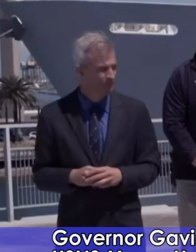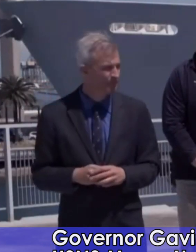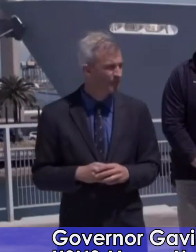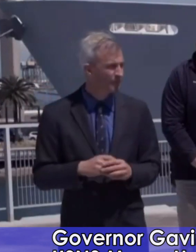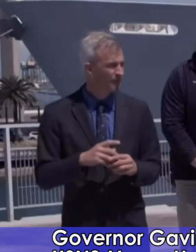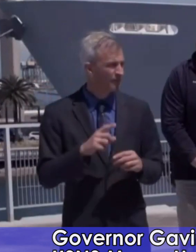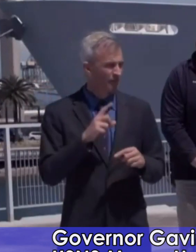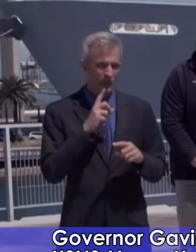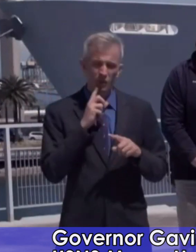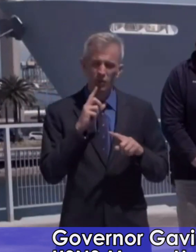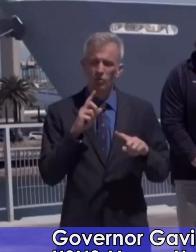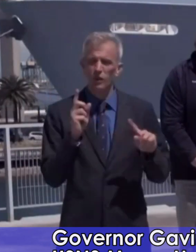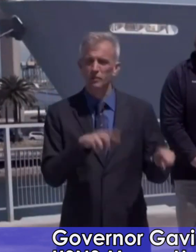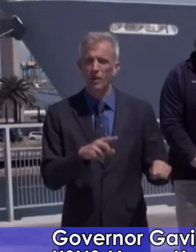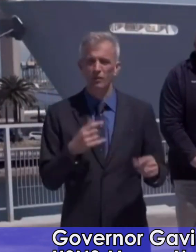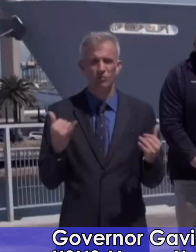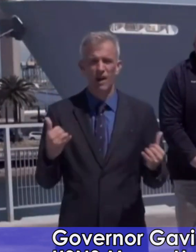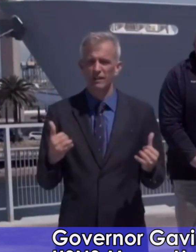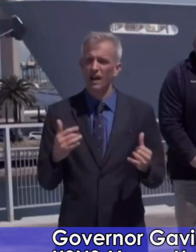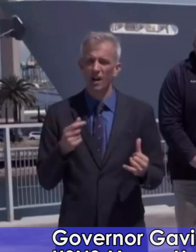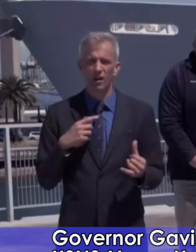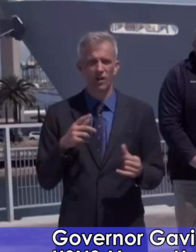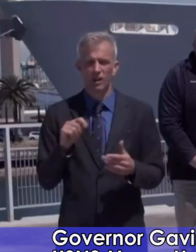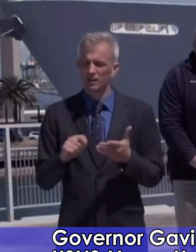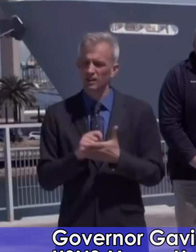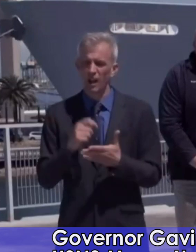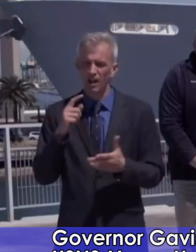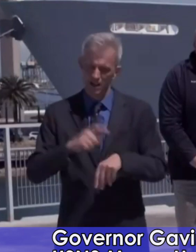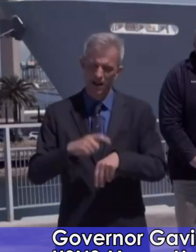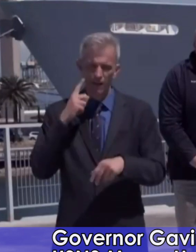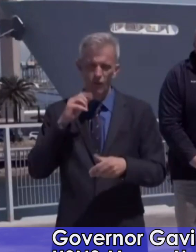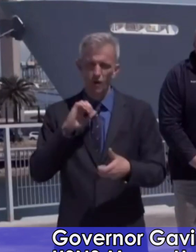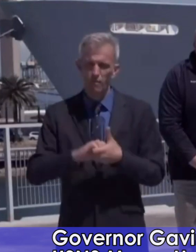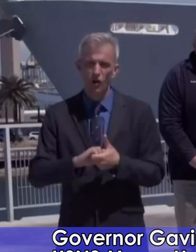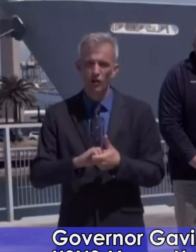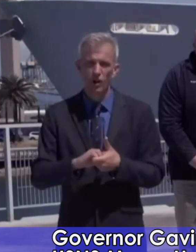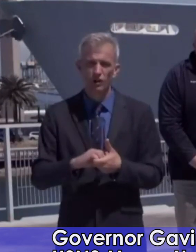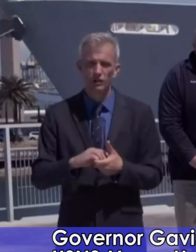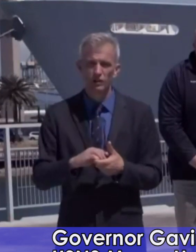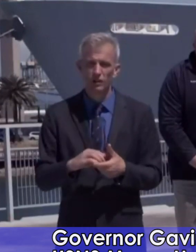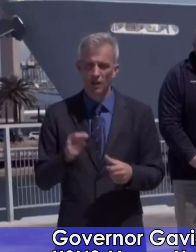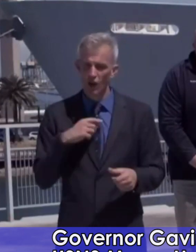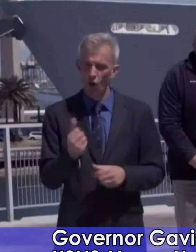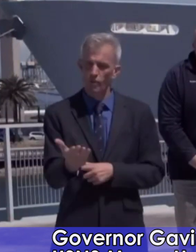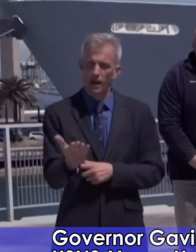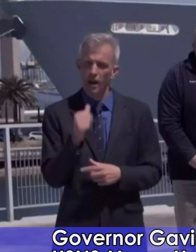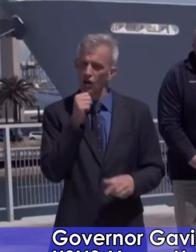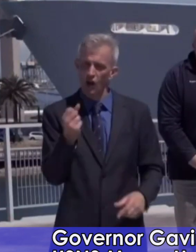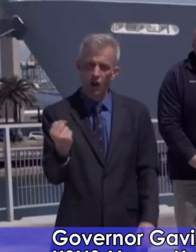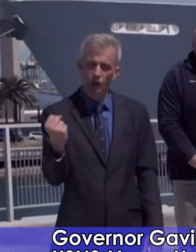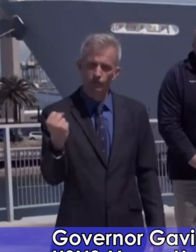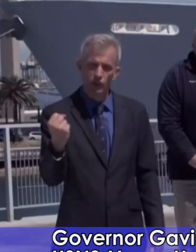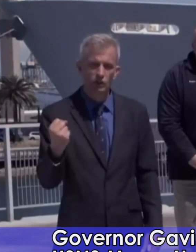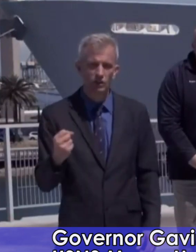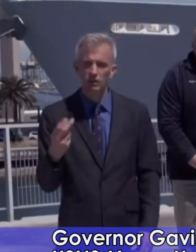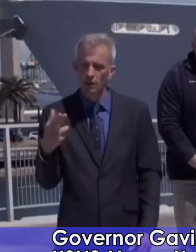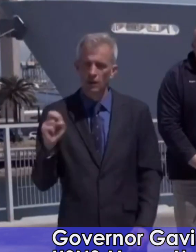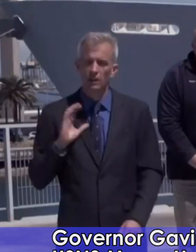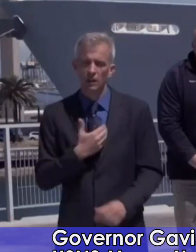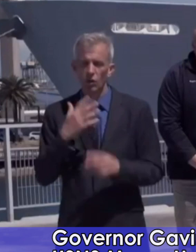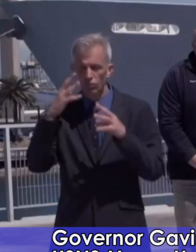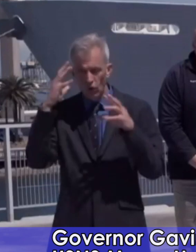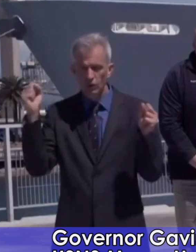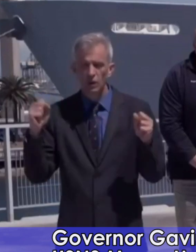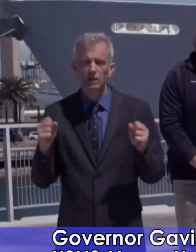This is time for partnership, not partisanship. As I said, open hand, not a clenched fist. He's our president,